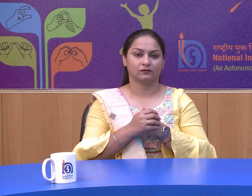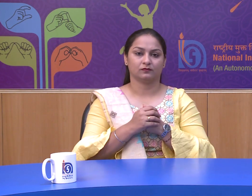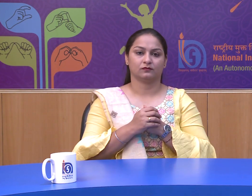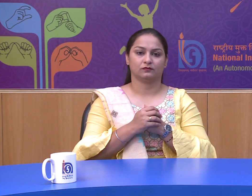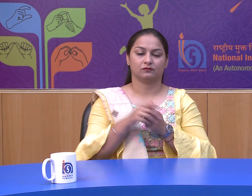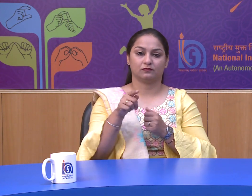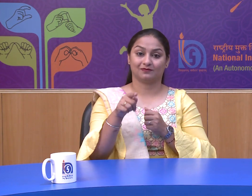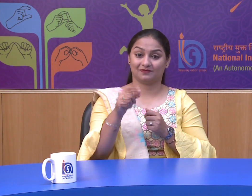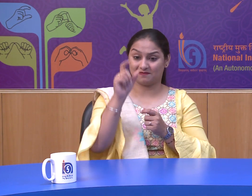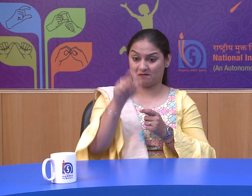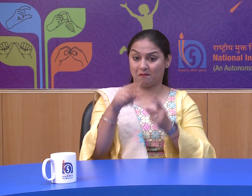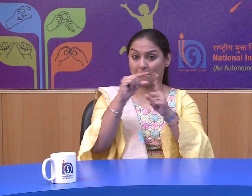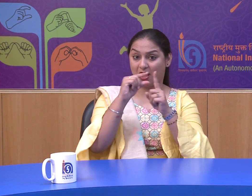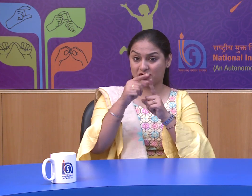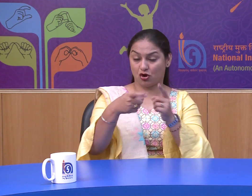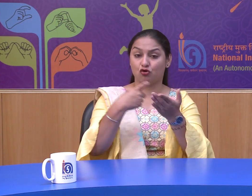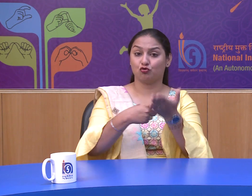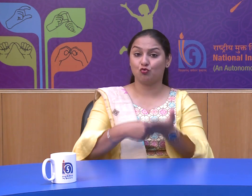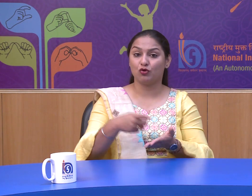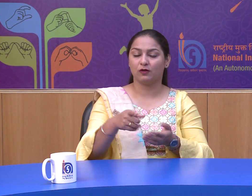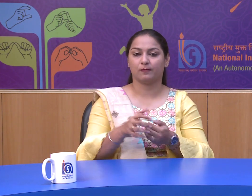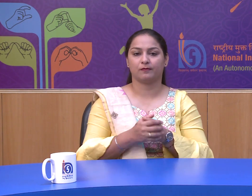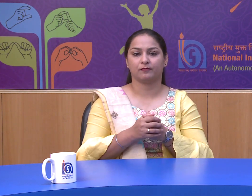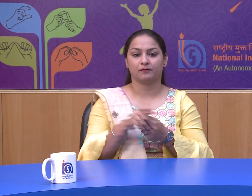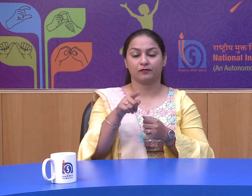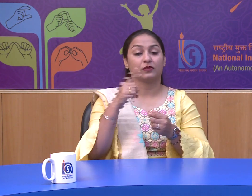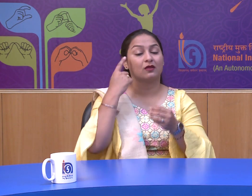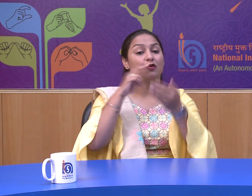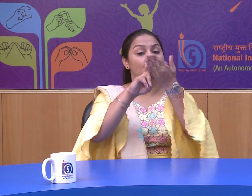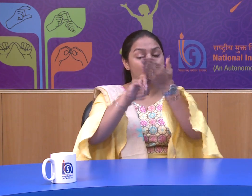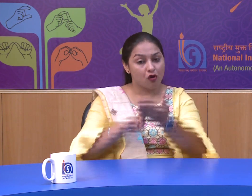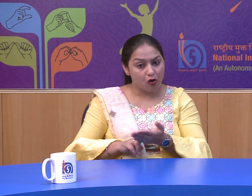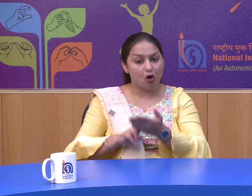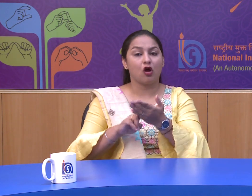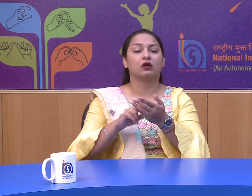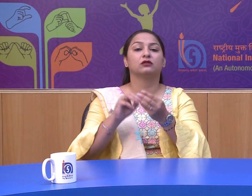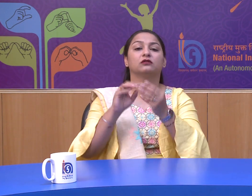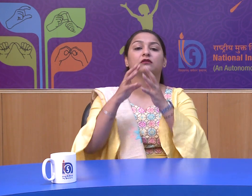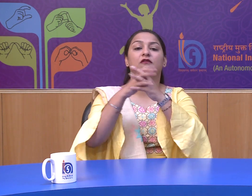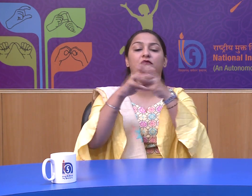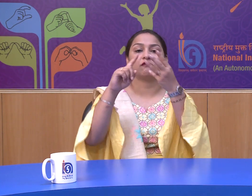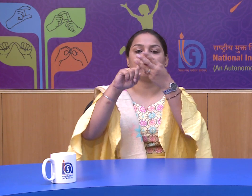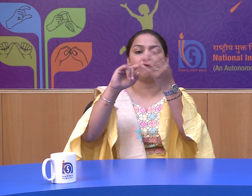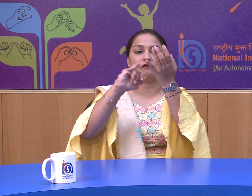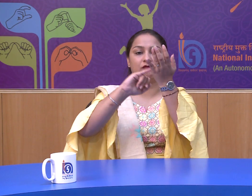the Persian rule in northwestern India